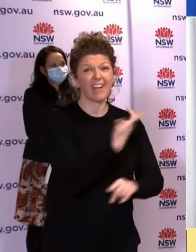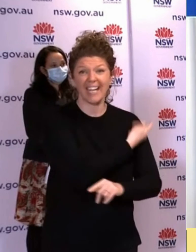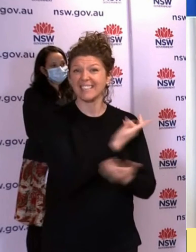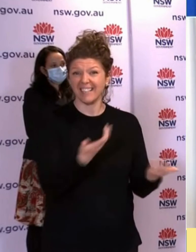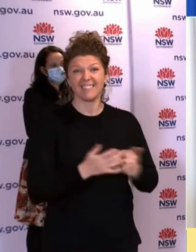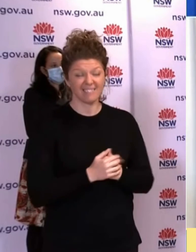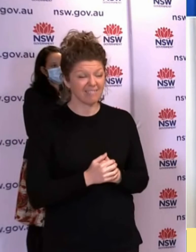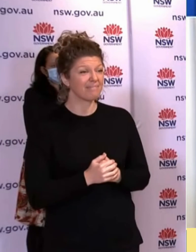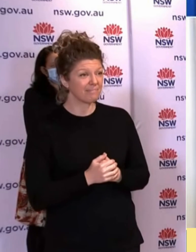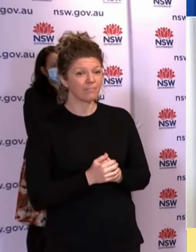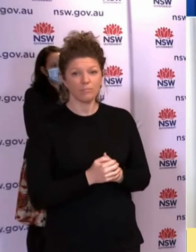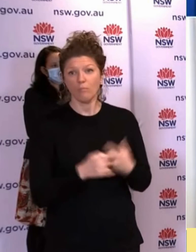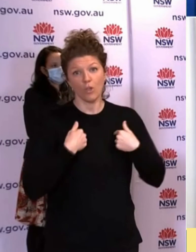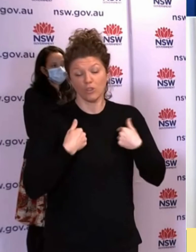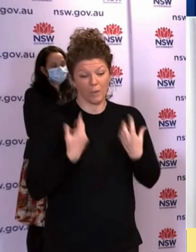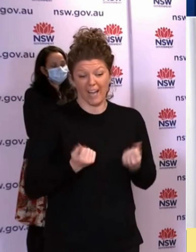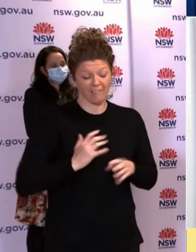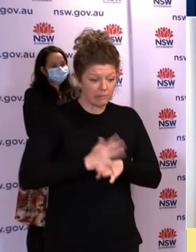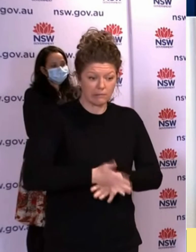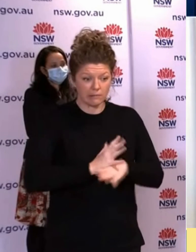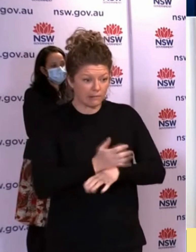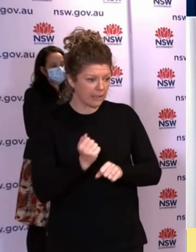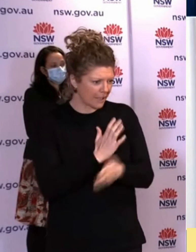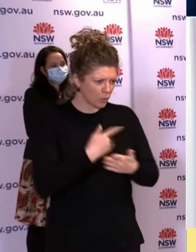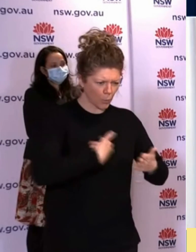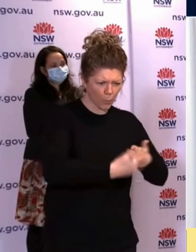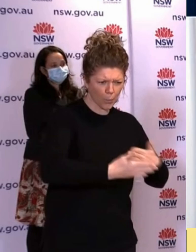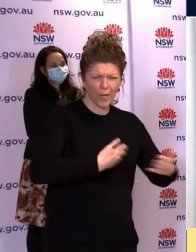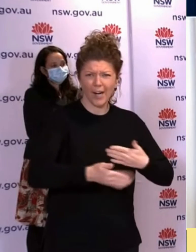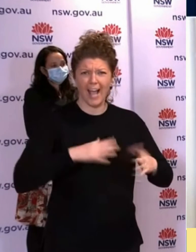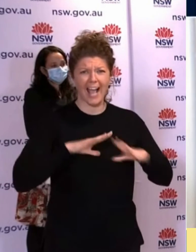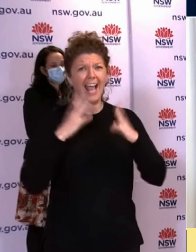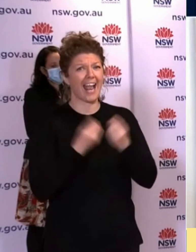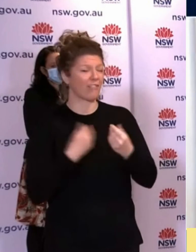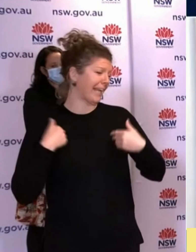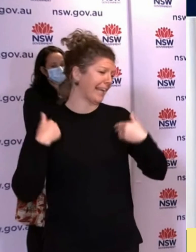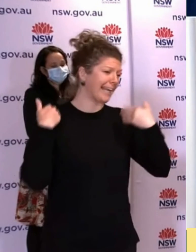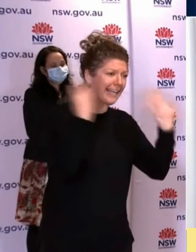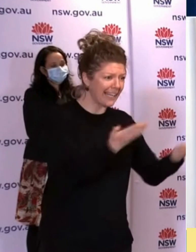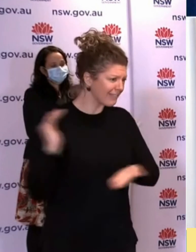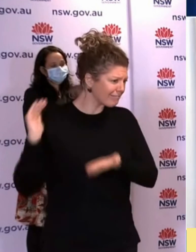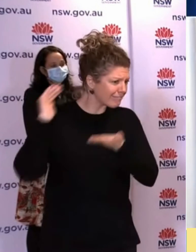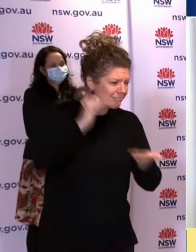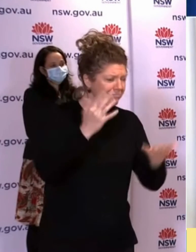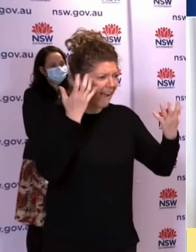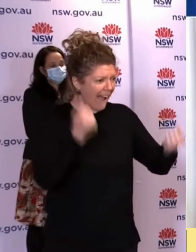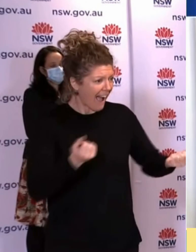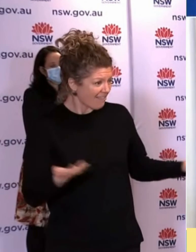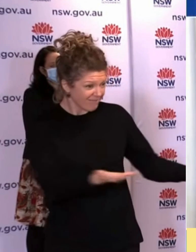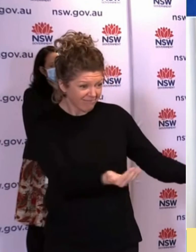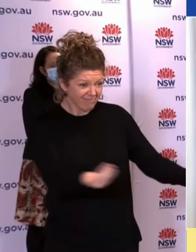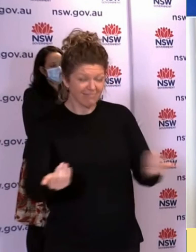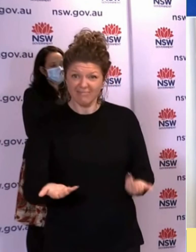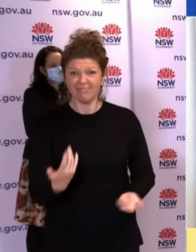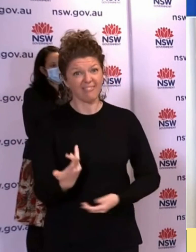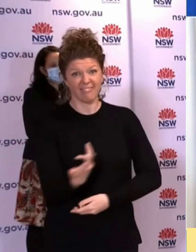of effort from our perspective in terms of everything we can think of to encourage people to take up this opportunity. All I